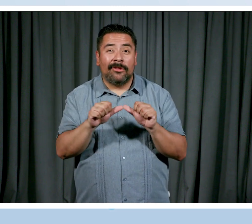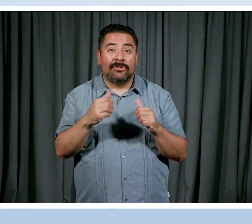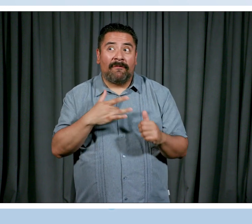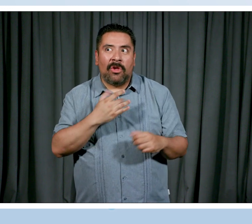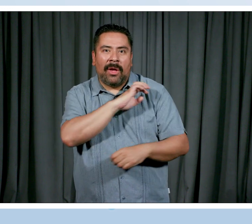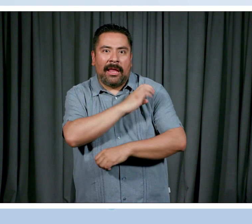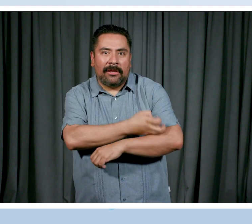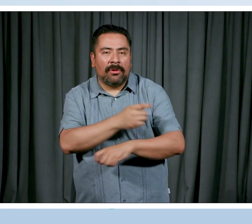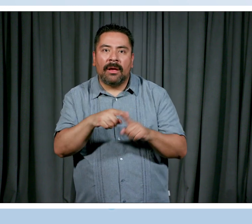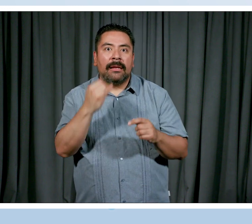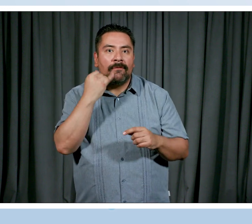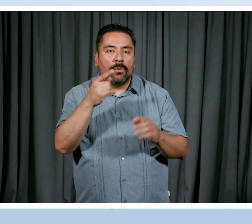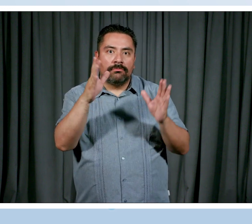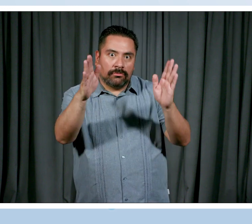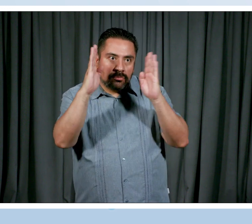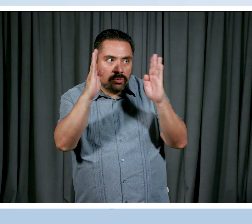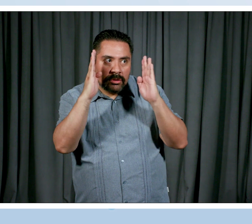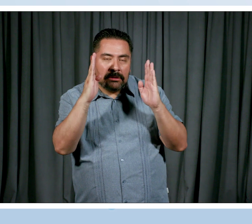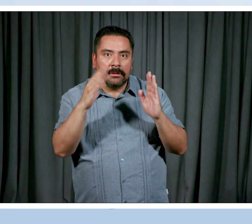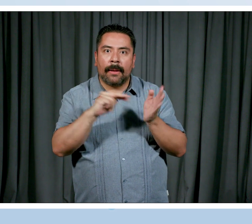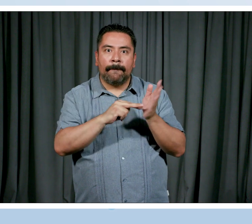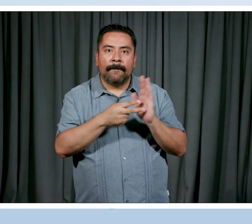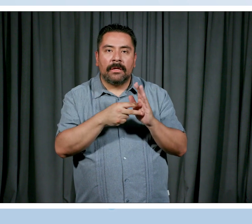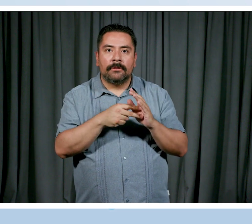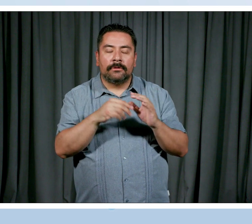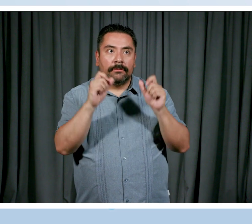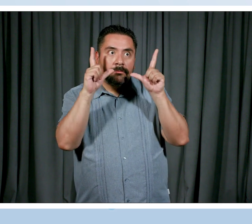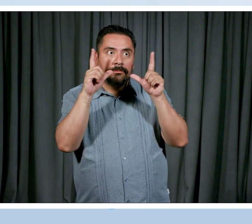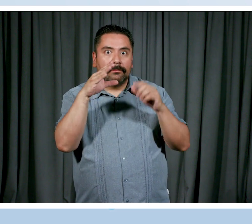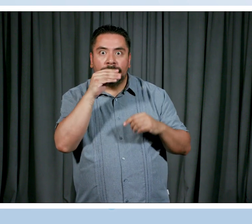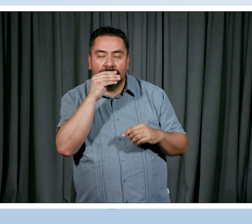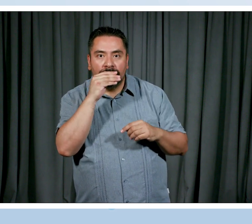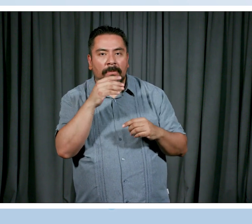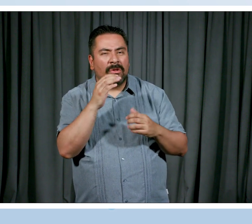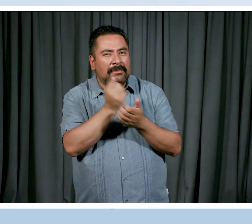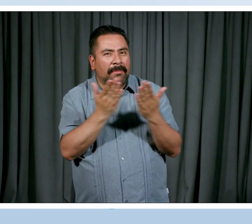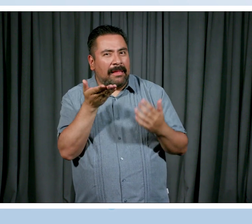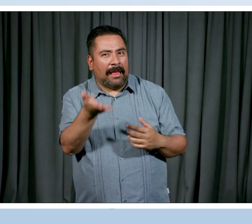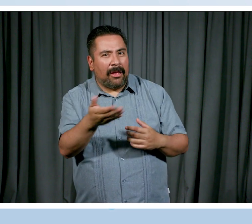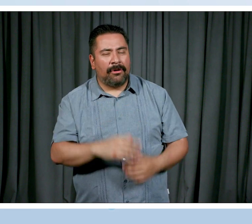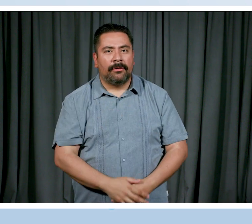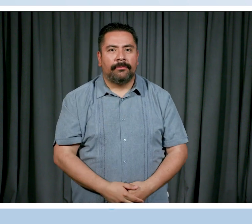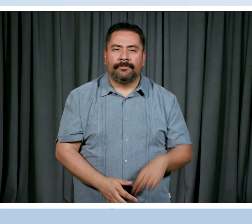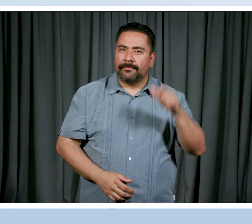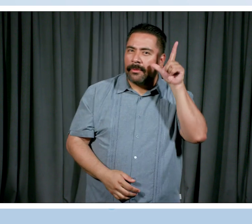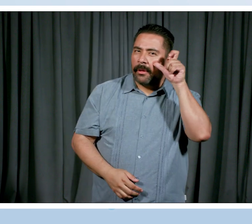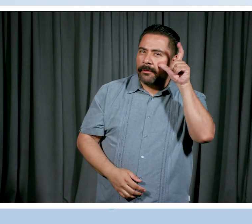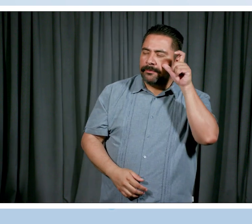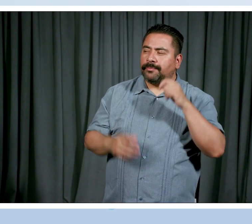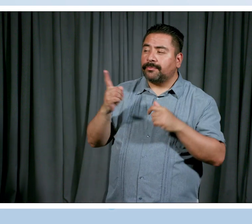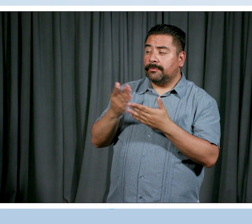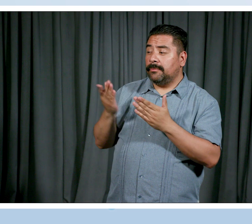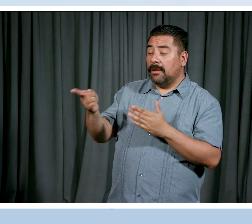like listening intently is not just keeping your mouth shut and your eyes open. You know, there's something there. And I know that one thing